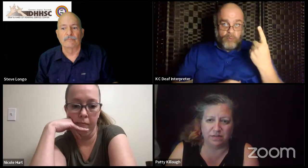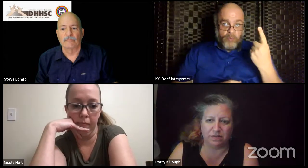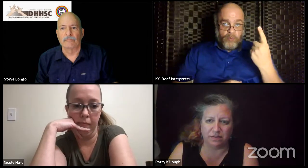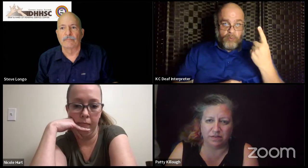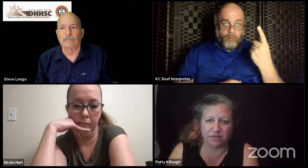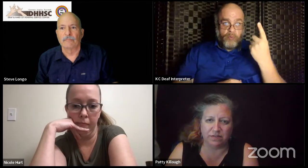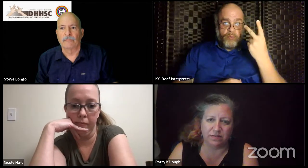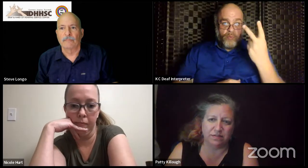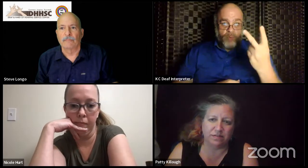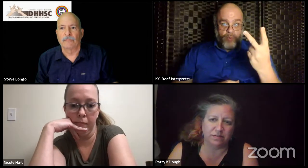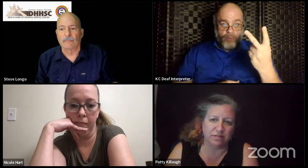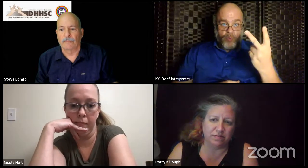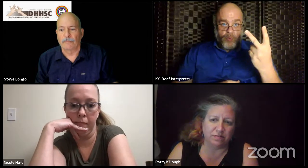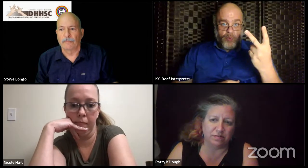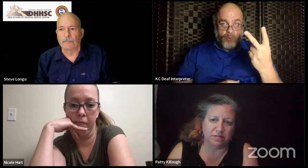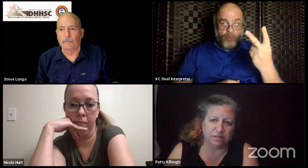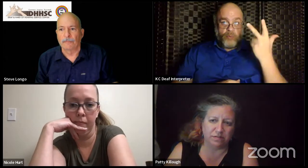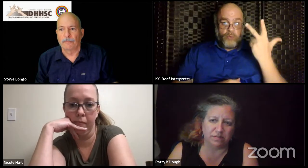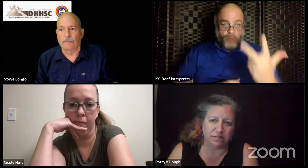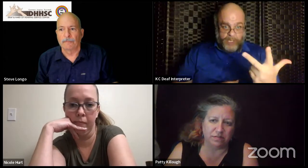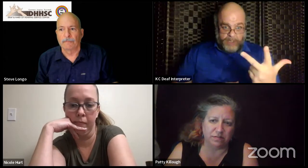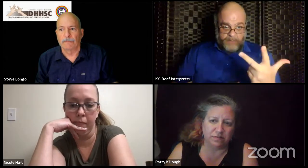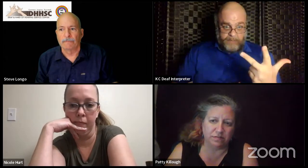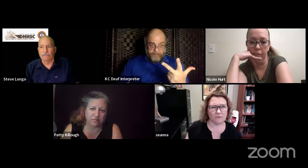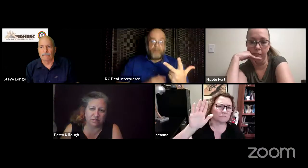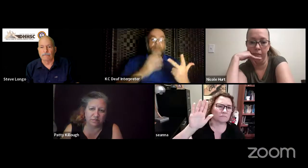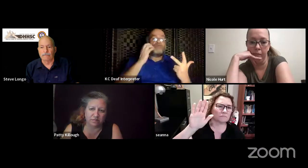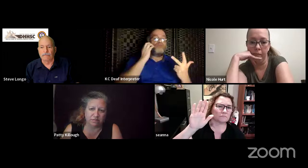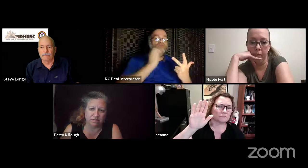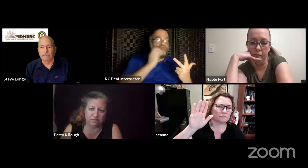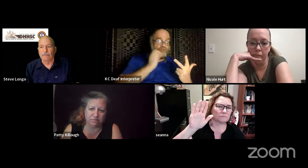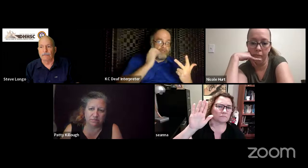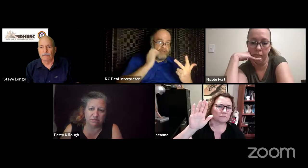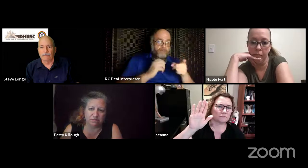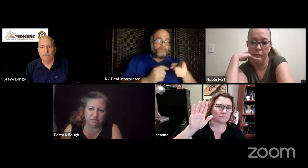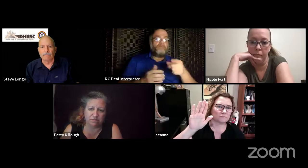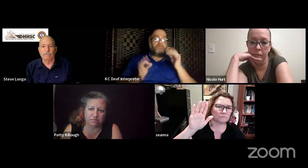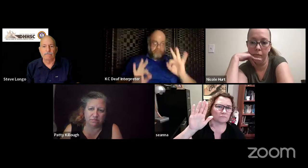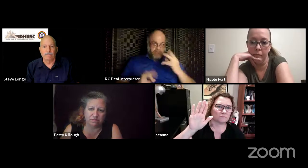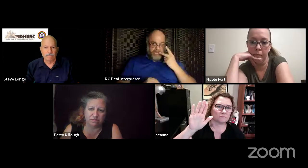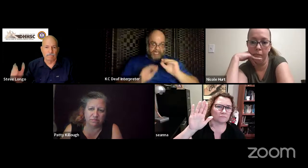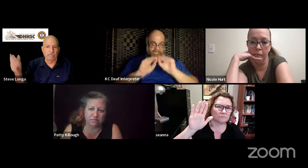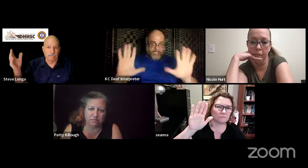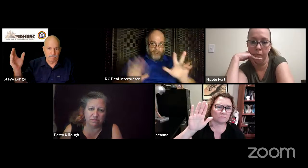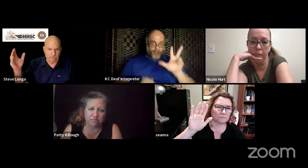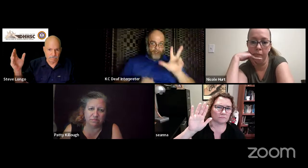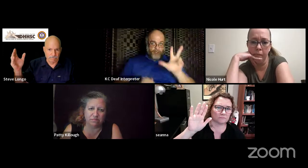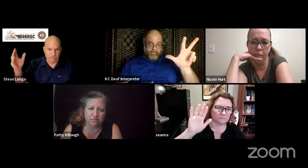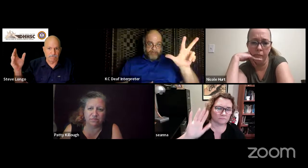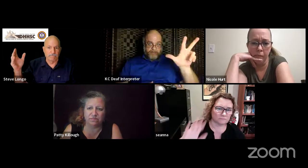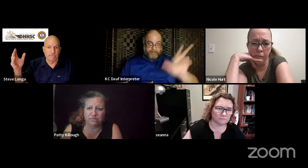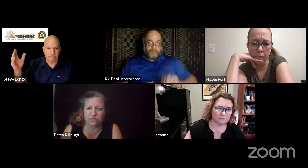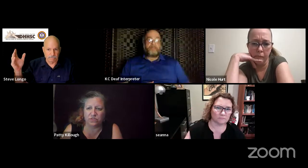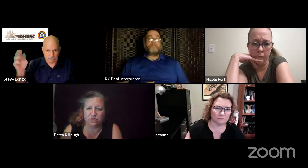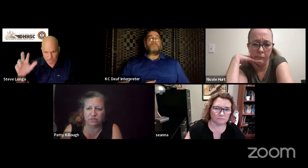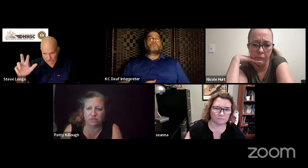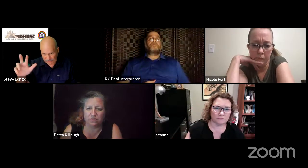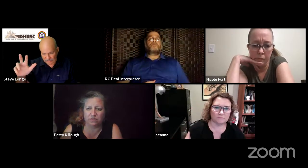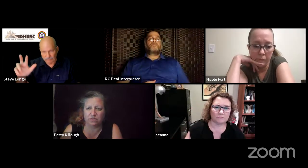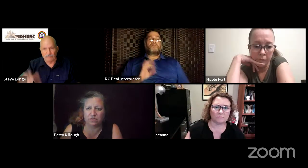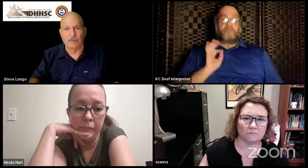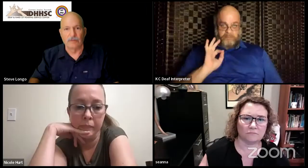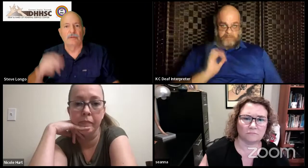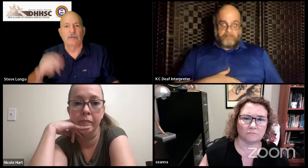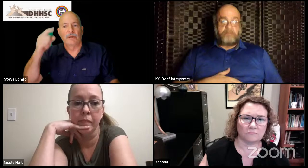in favor? 1, 2, 3. Chris, okay. Thank you for